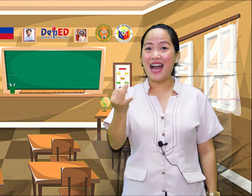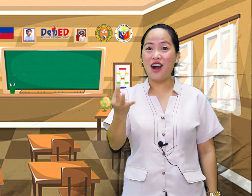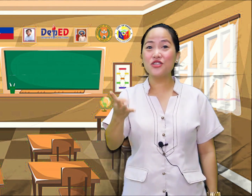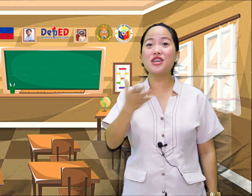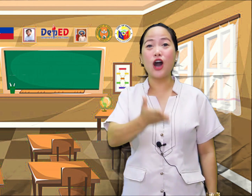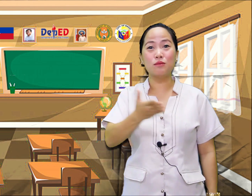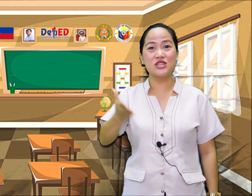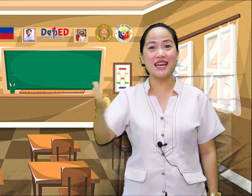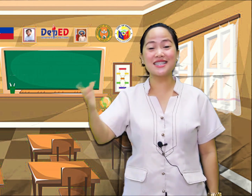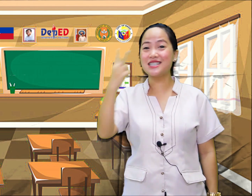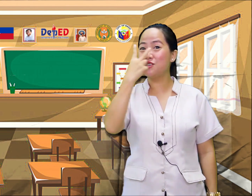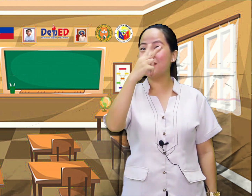Count the objects you see.